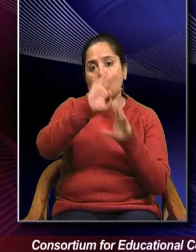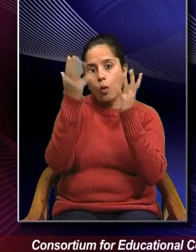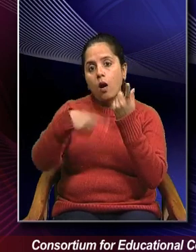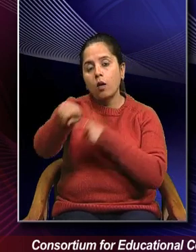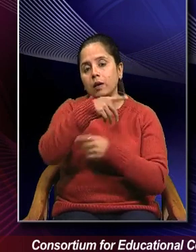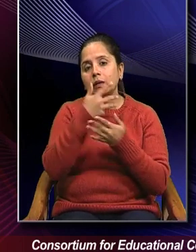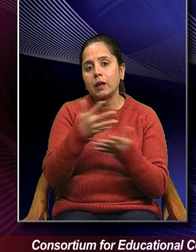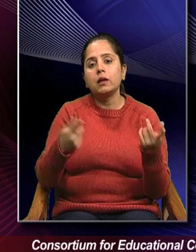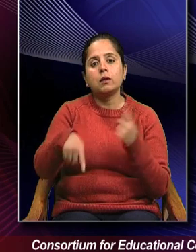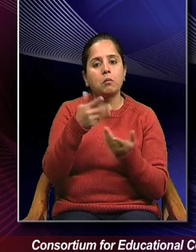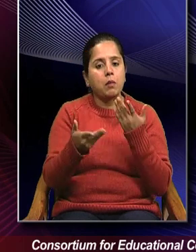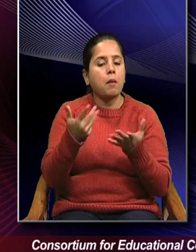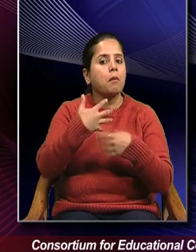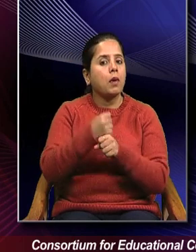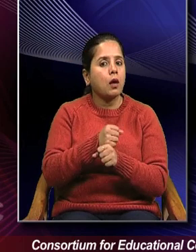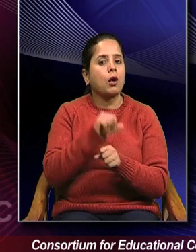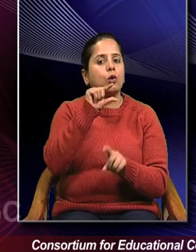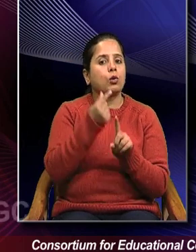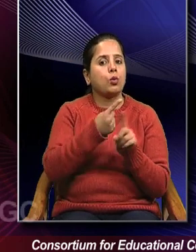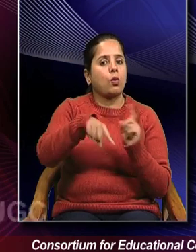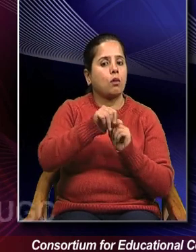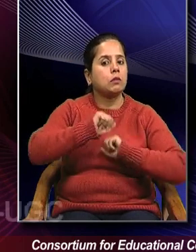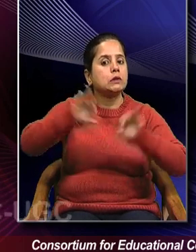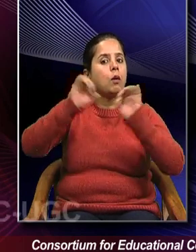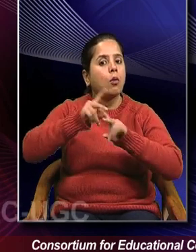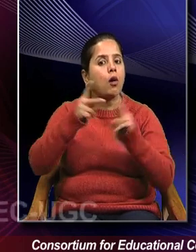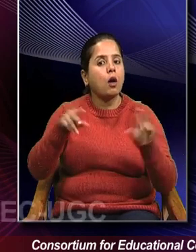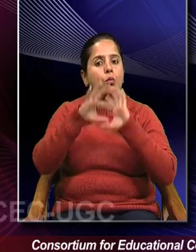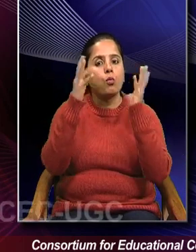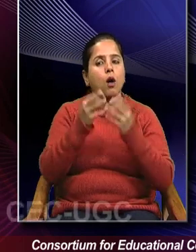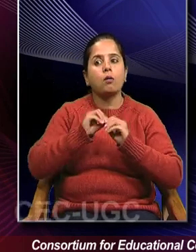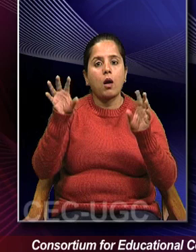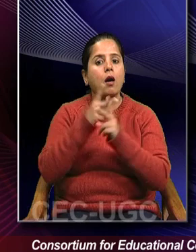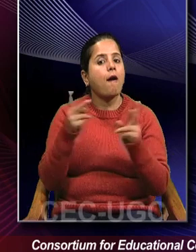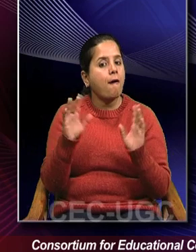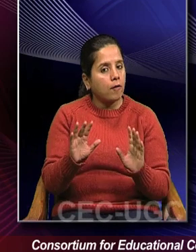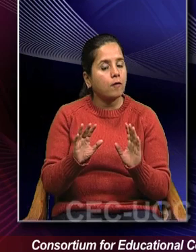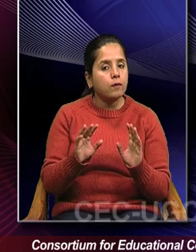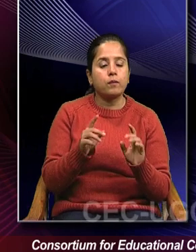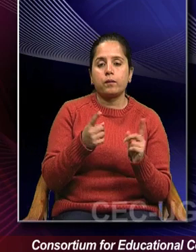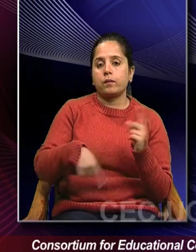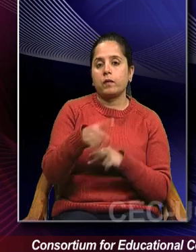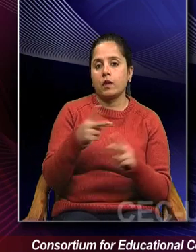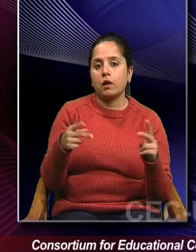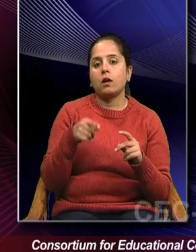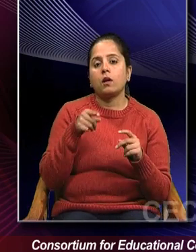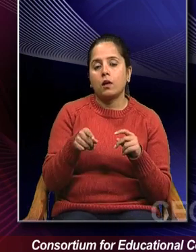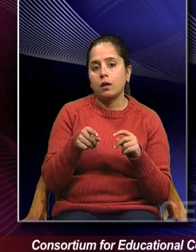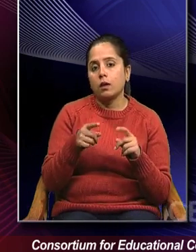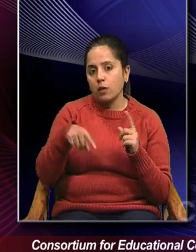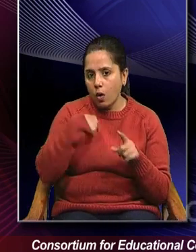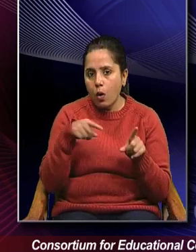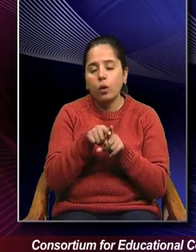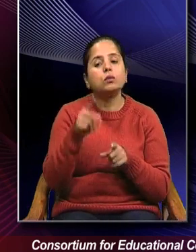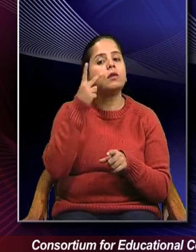of products which were being made in Britain, they were being exported to the rest of the world. And because of which we also